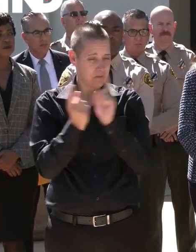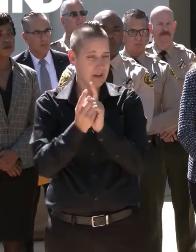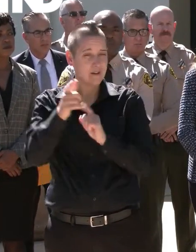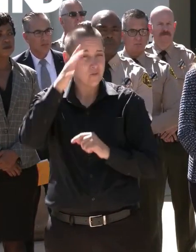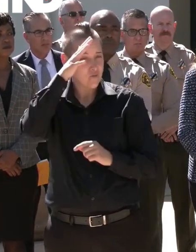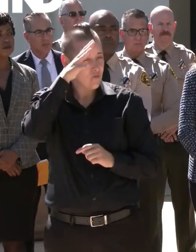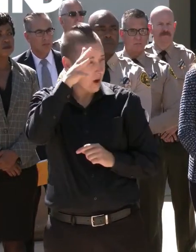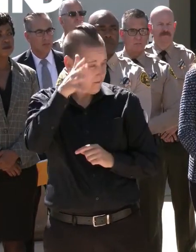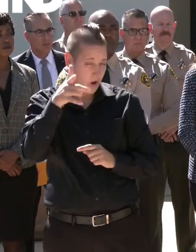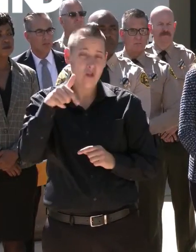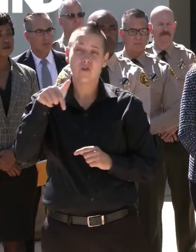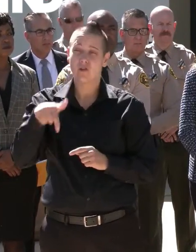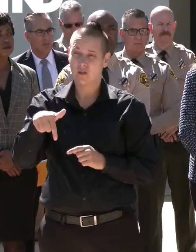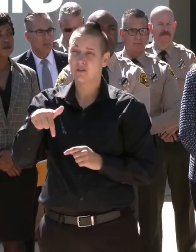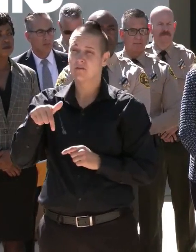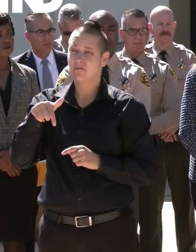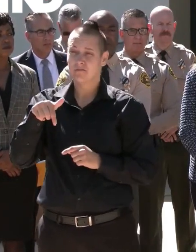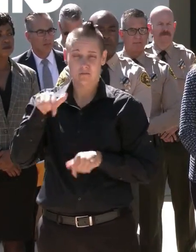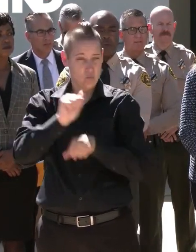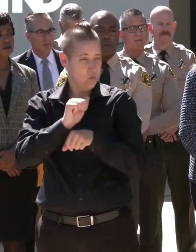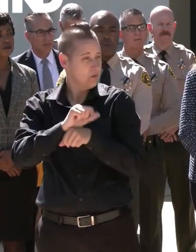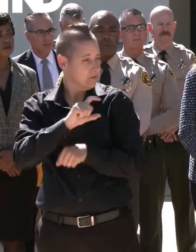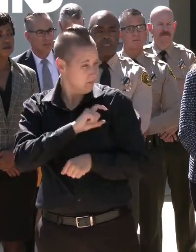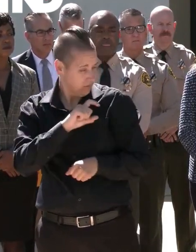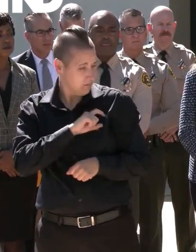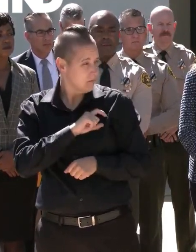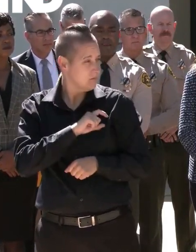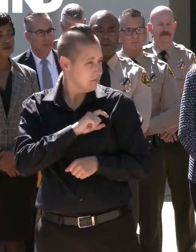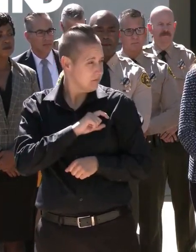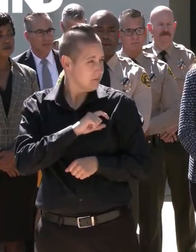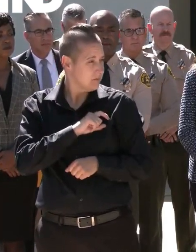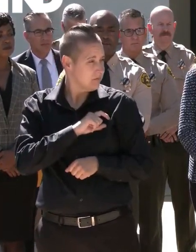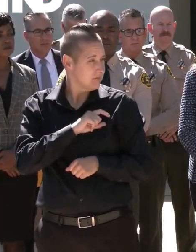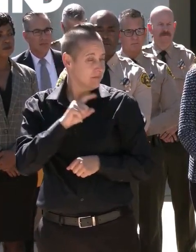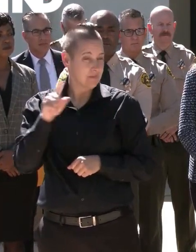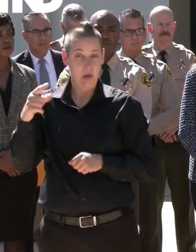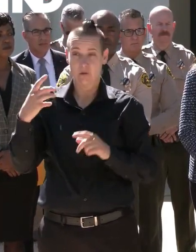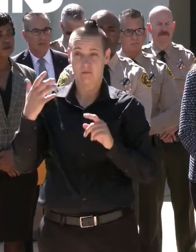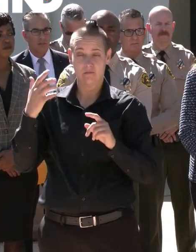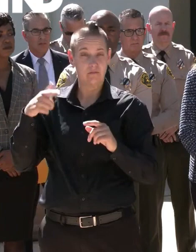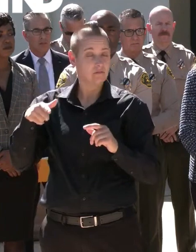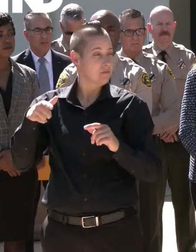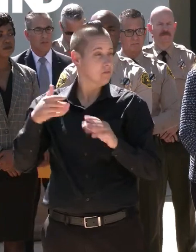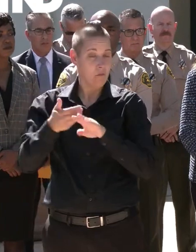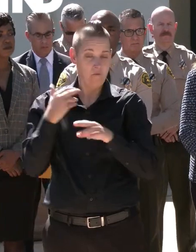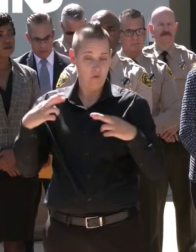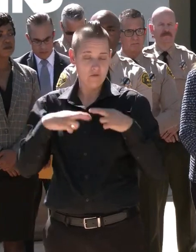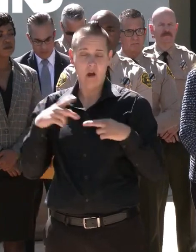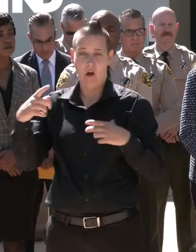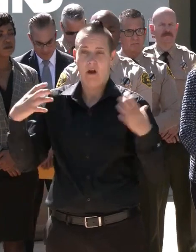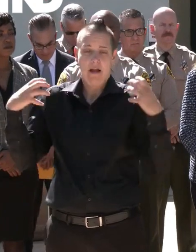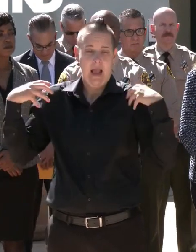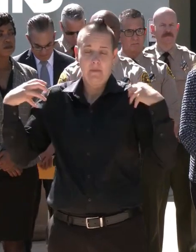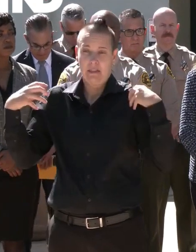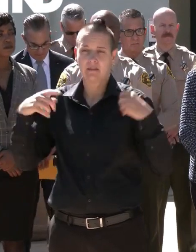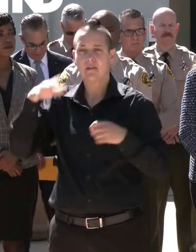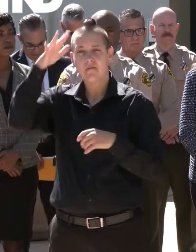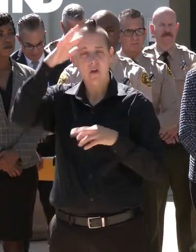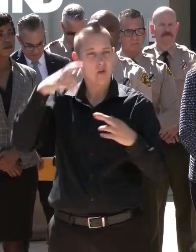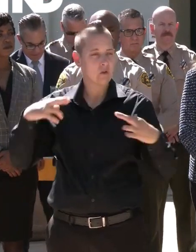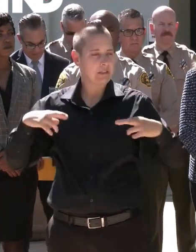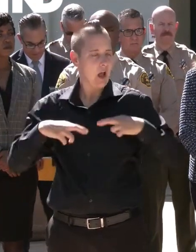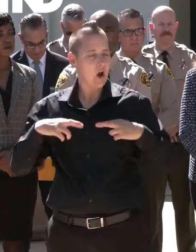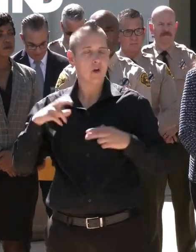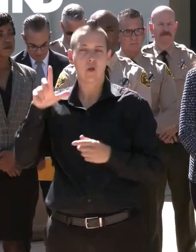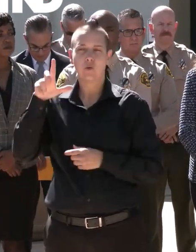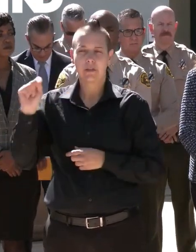his grandfather who served, rose to the rank of captain here at the Los Angeles County Sheriff's Department. His father retired